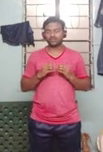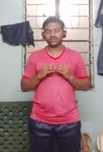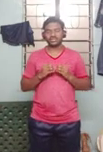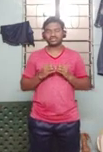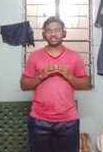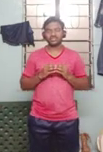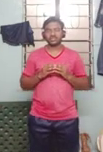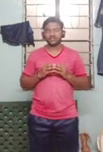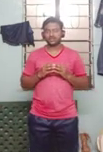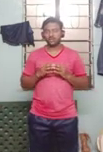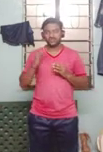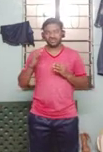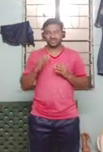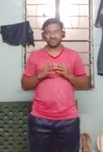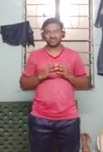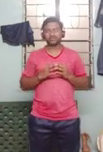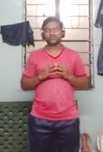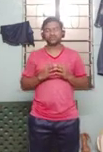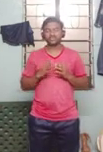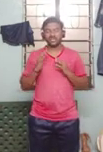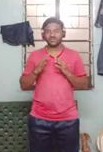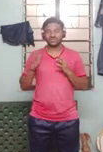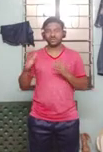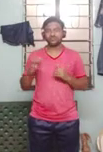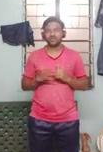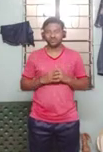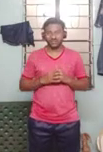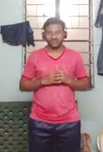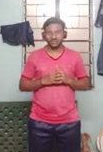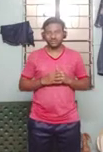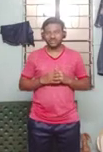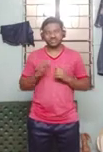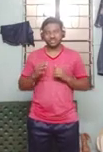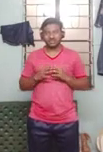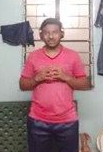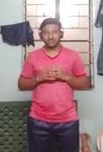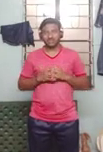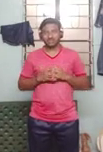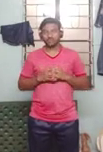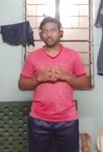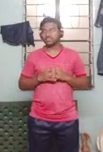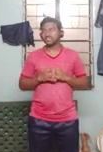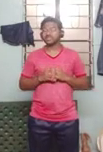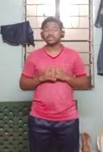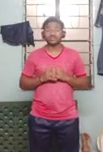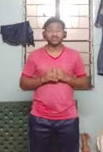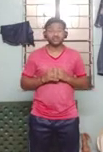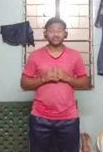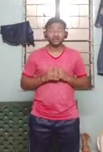we can say, object, or what is the life cycle of your object in Java? So basically